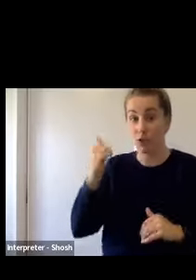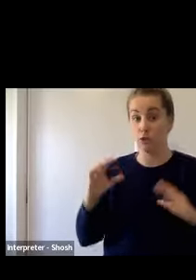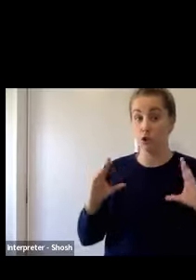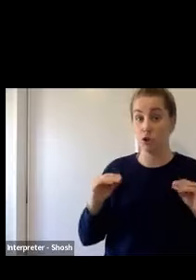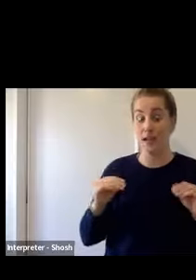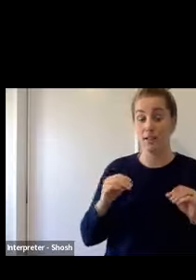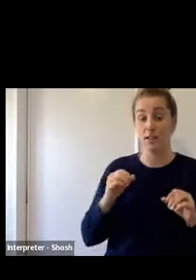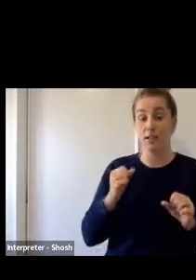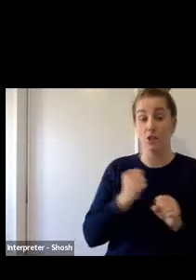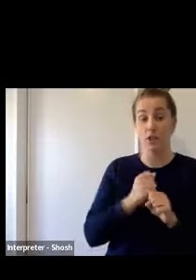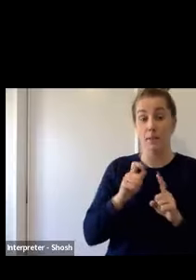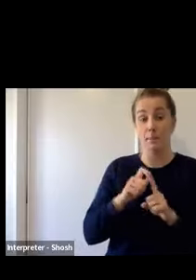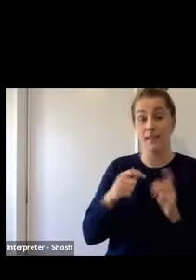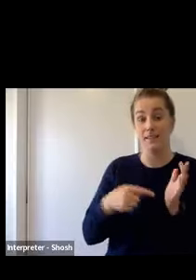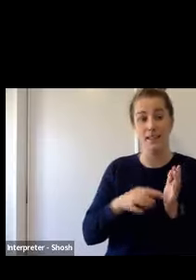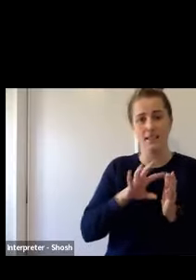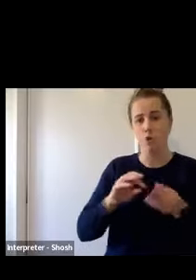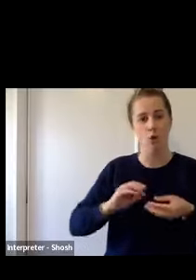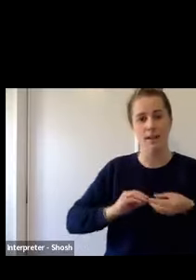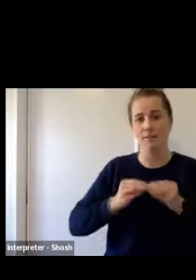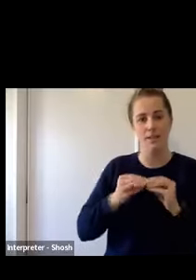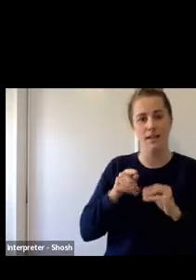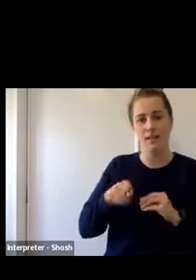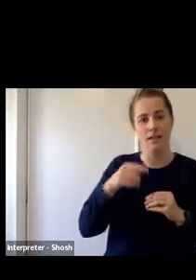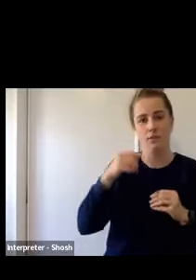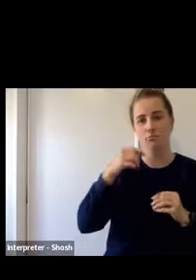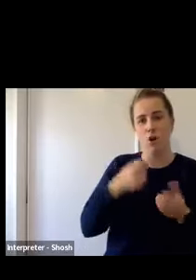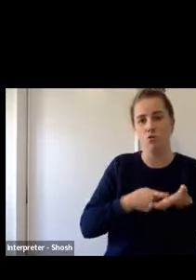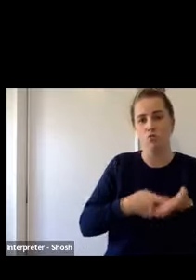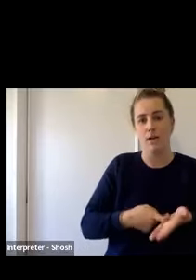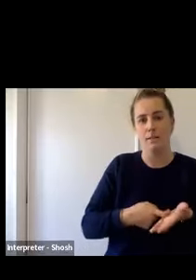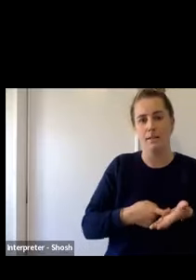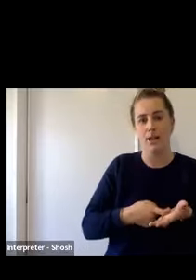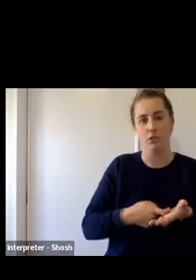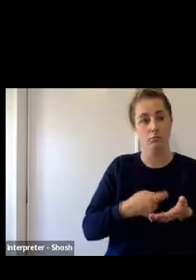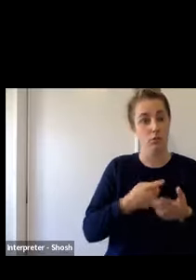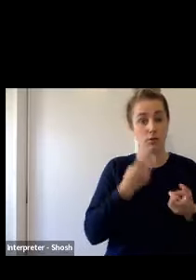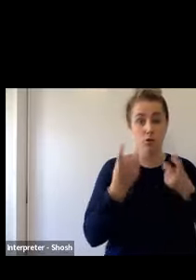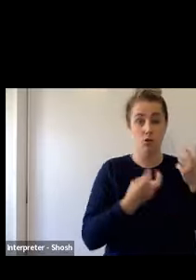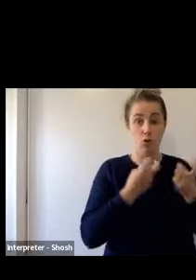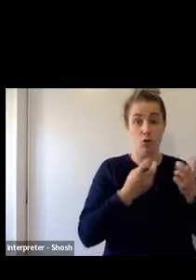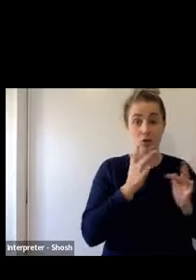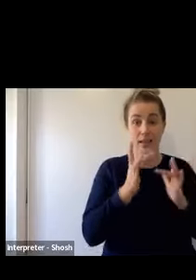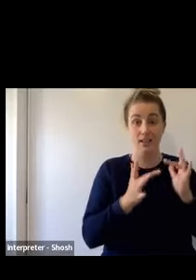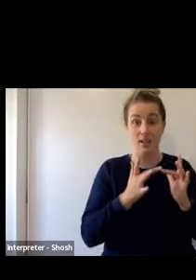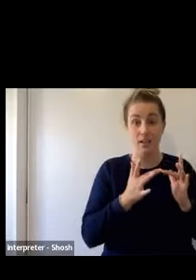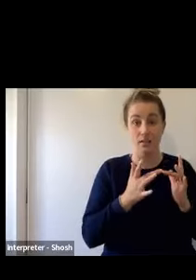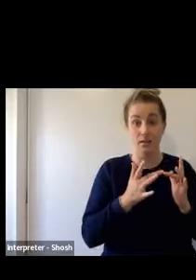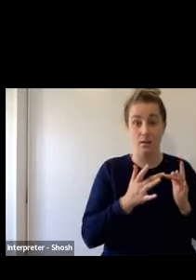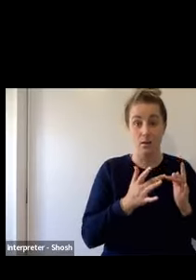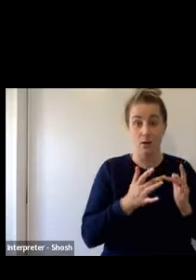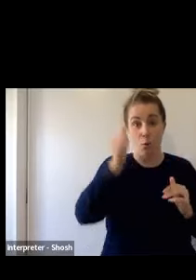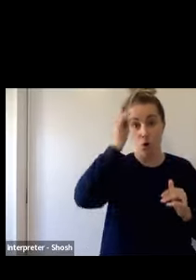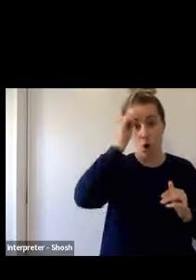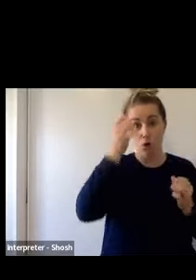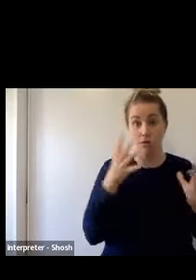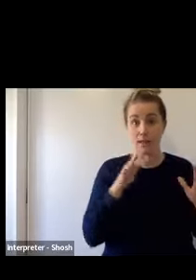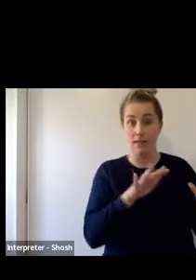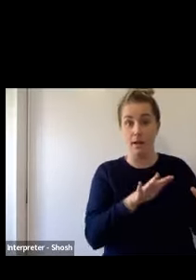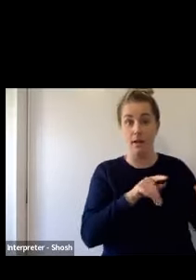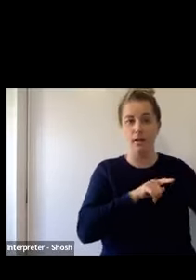ChatGPT did not invent these recommendations. It simply searched the internet for knowledge that is already present, and much of it